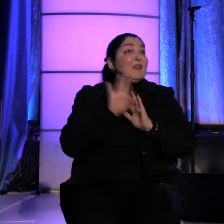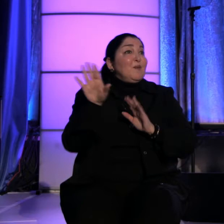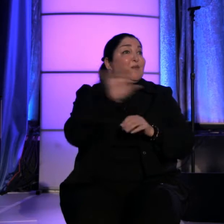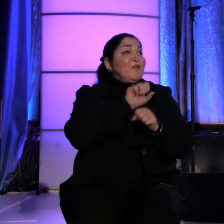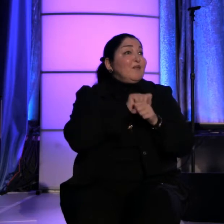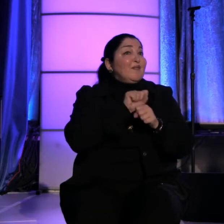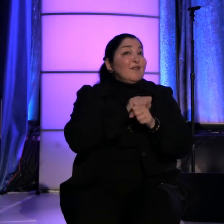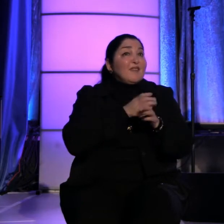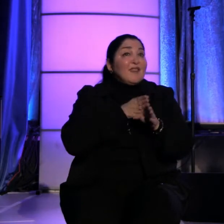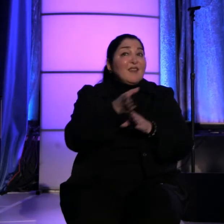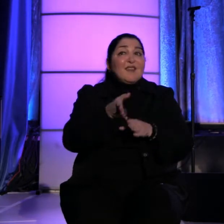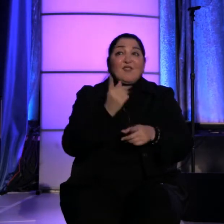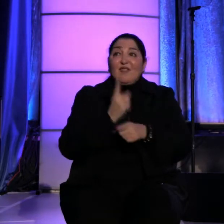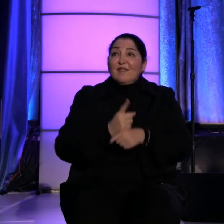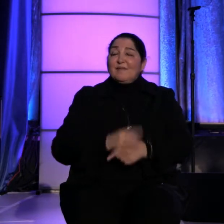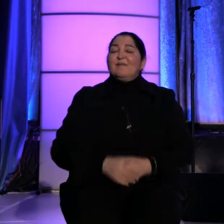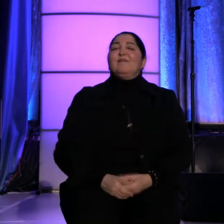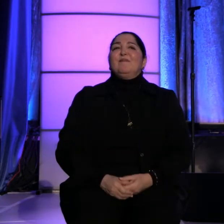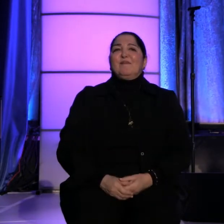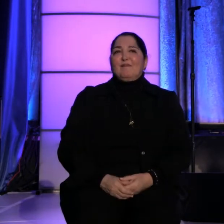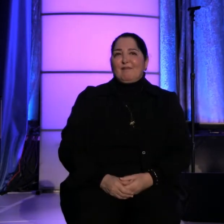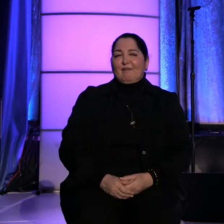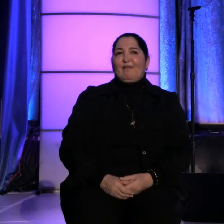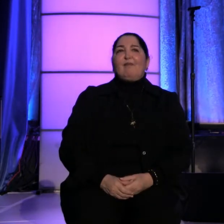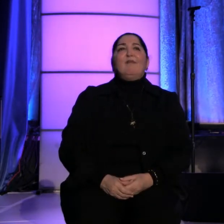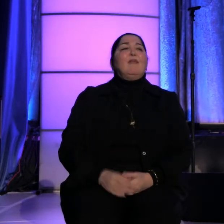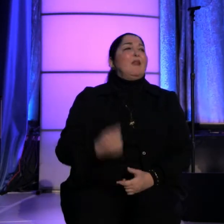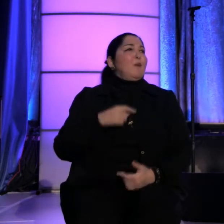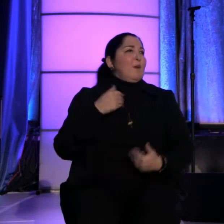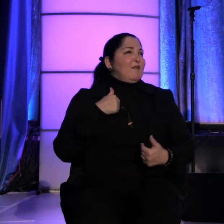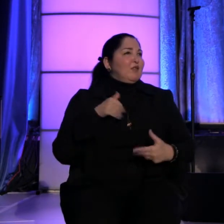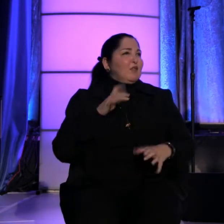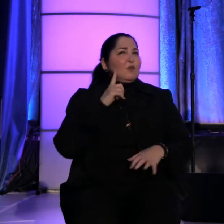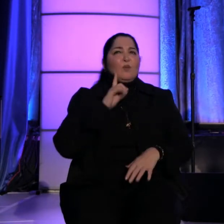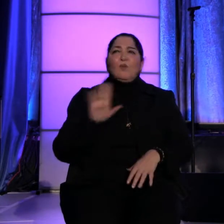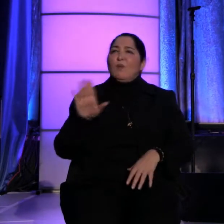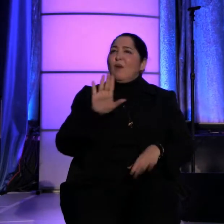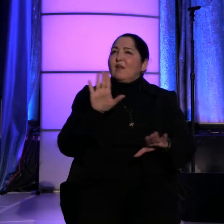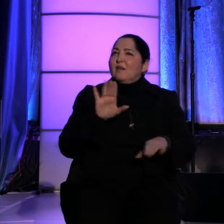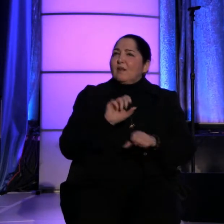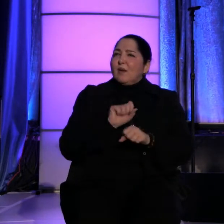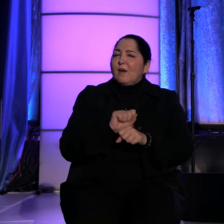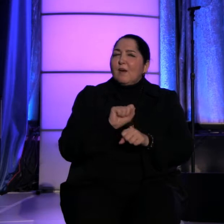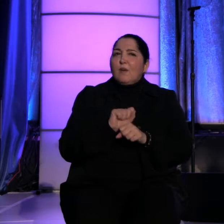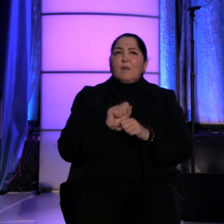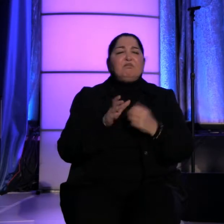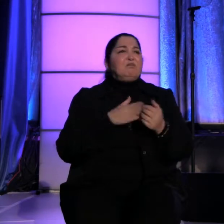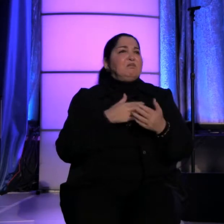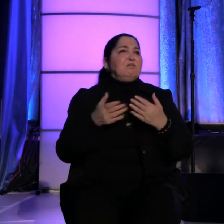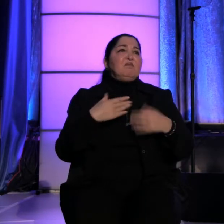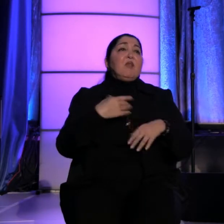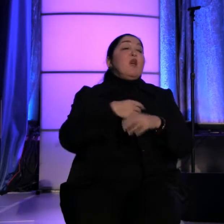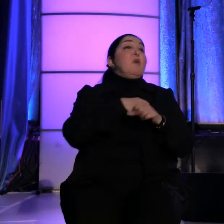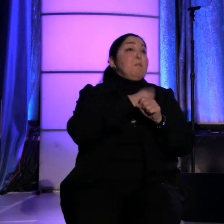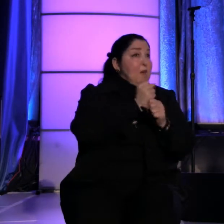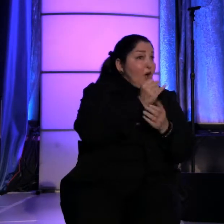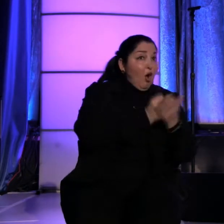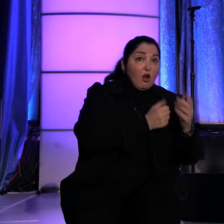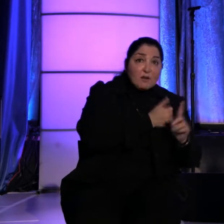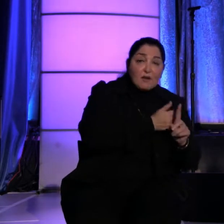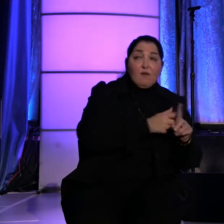do. We have this opportunity through the excellent work that you do, whether you're creating art or facilitating